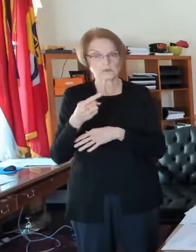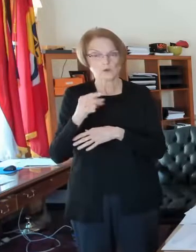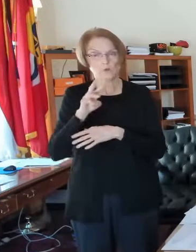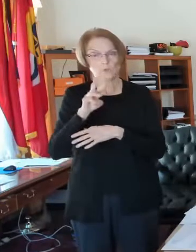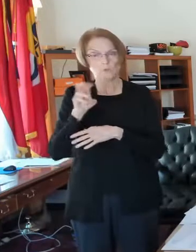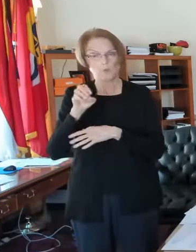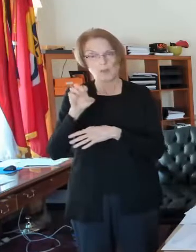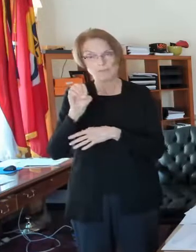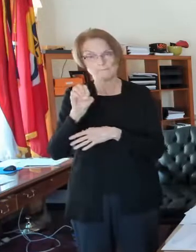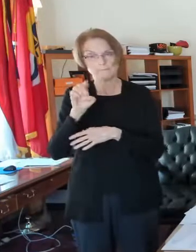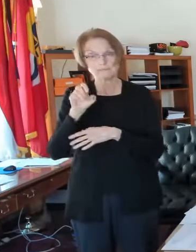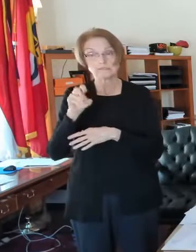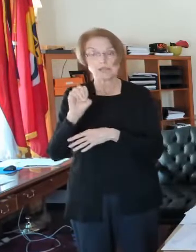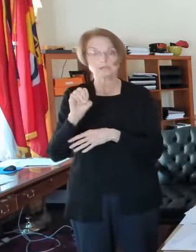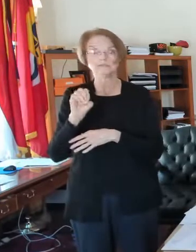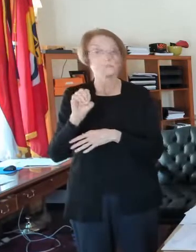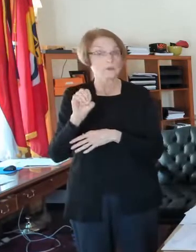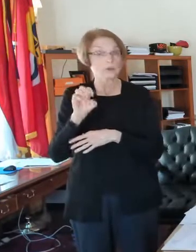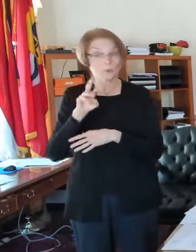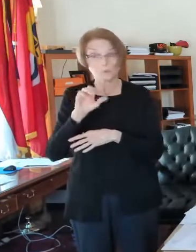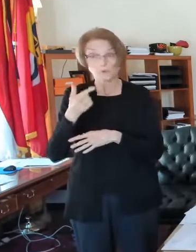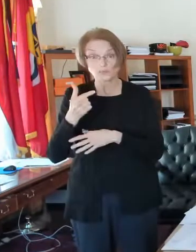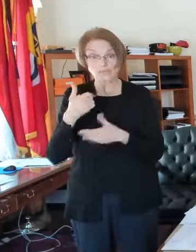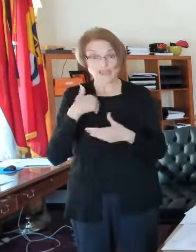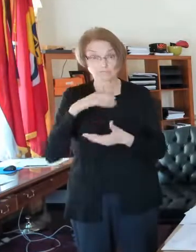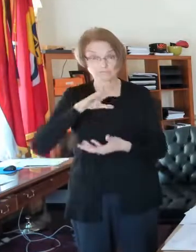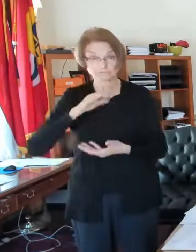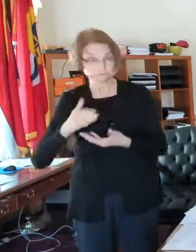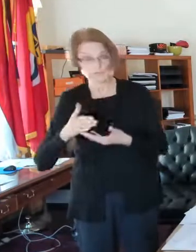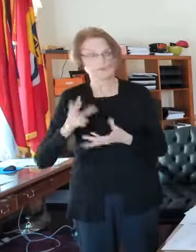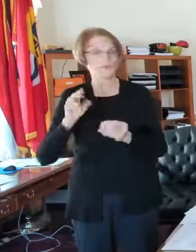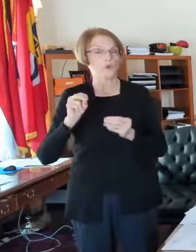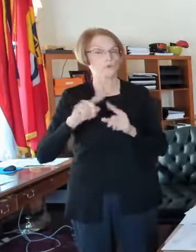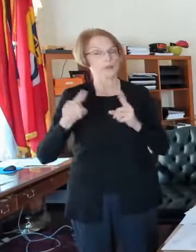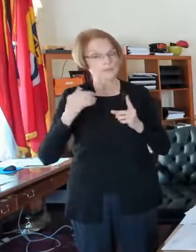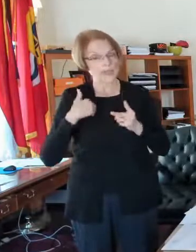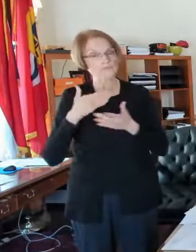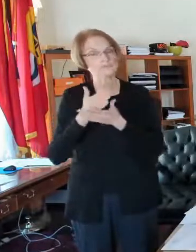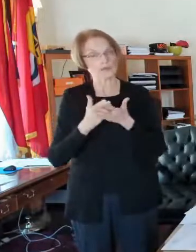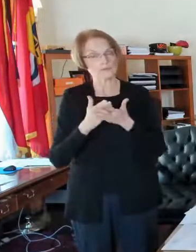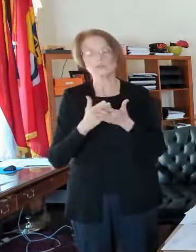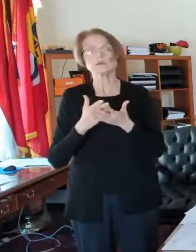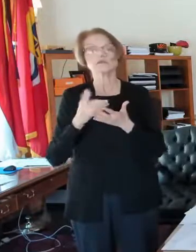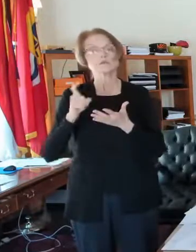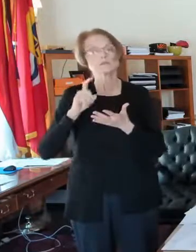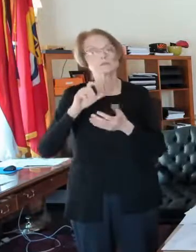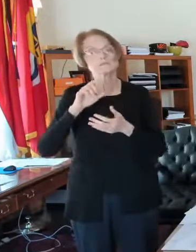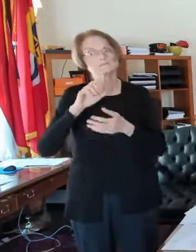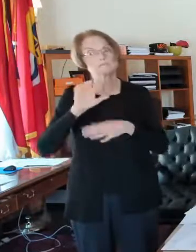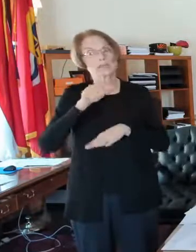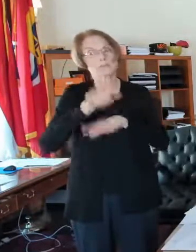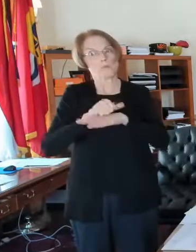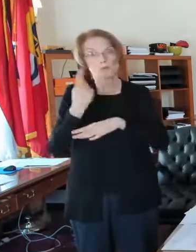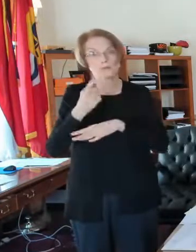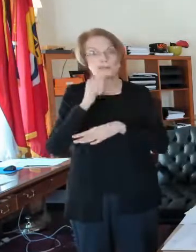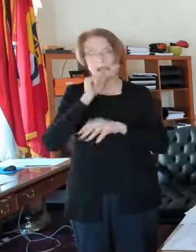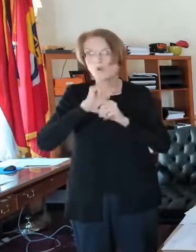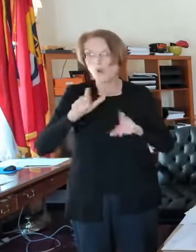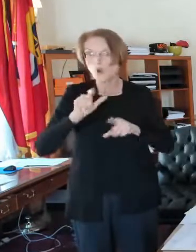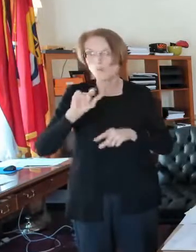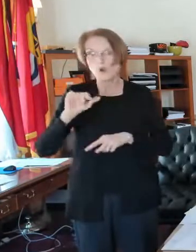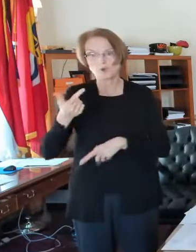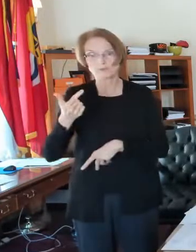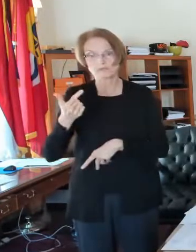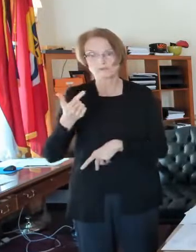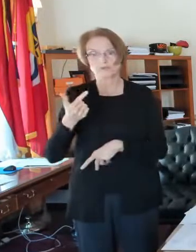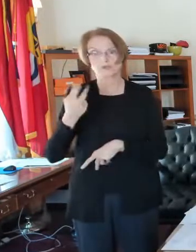a lot of vaccine, but they do have some, and it's by appointment only, and it's not all the Walgreens. It's only 2